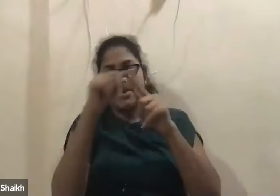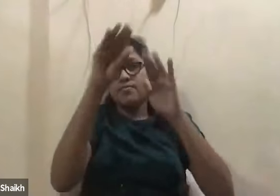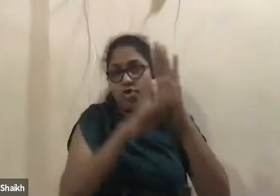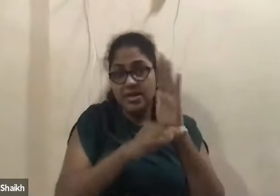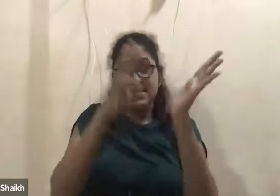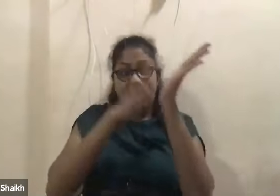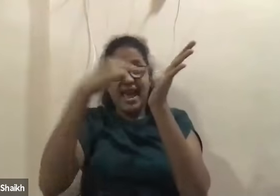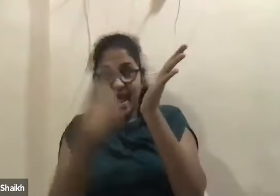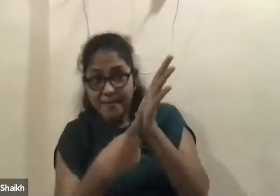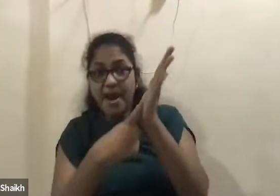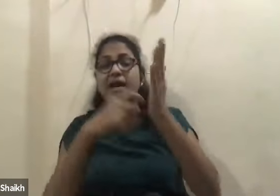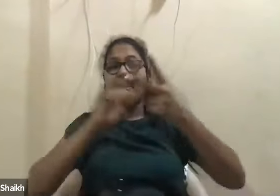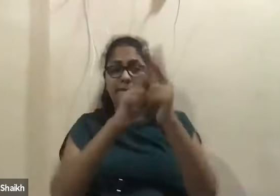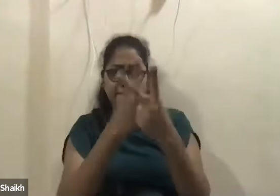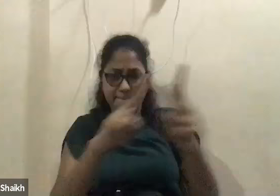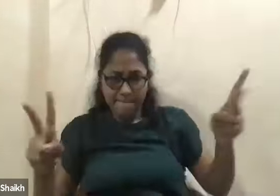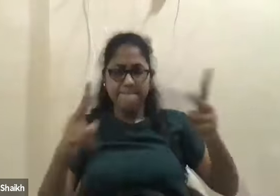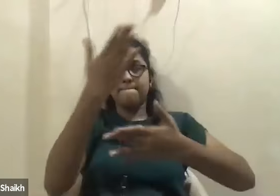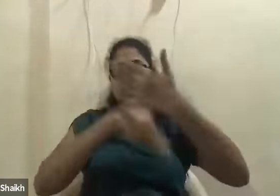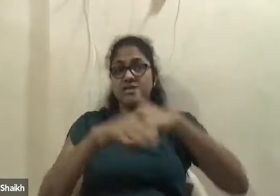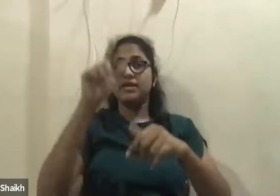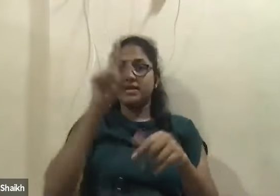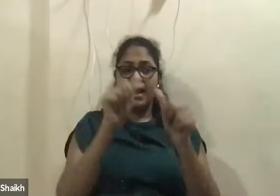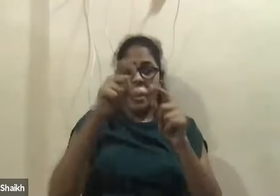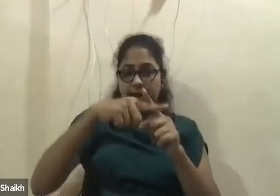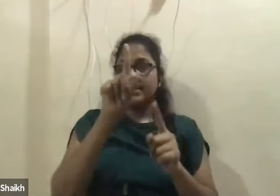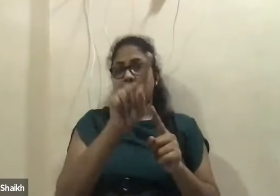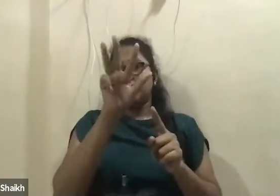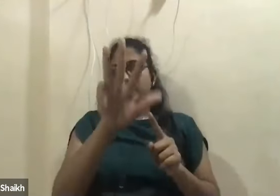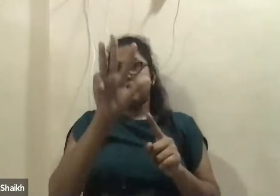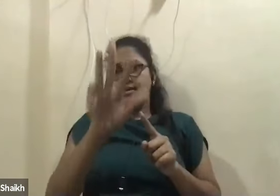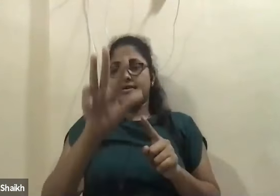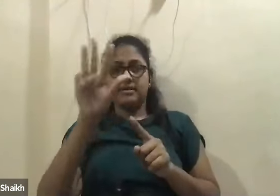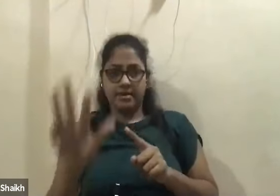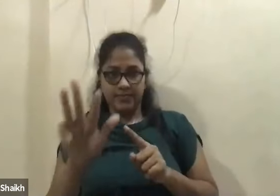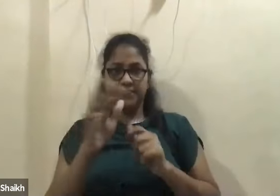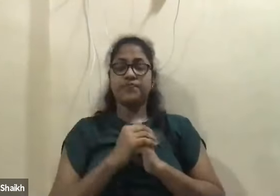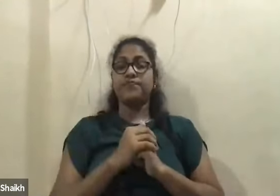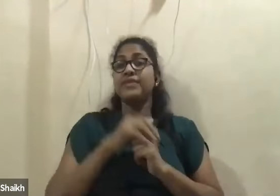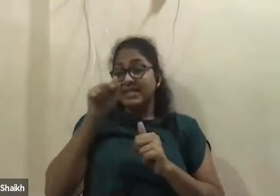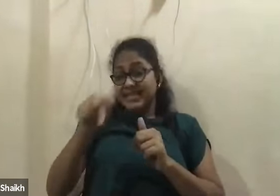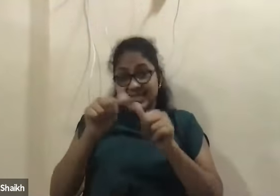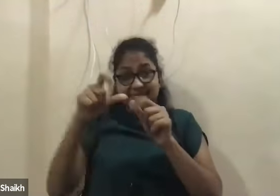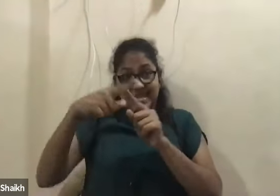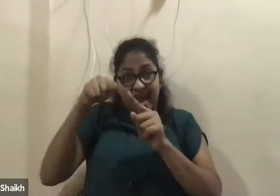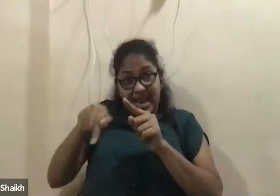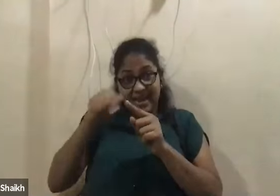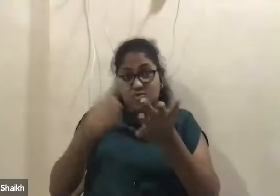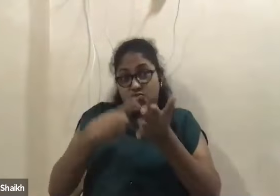Act 1999. So this act defines disabilities as the name of the